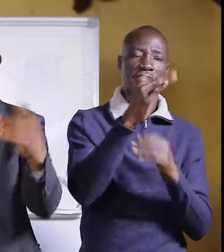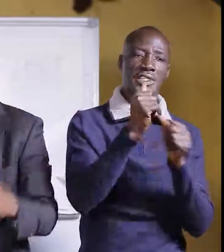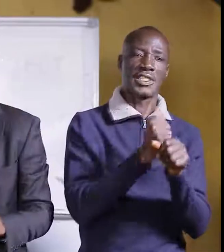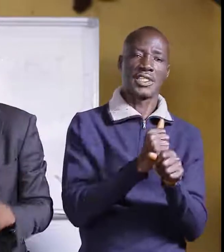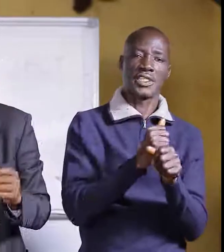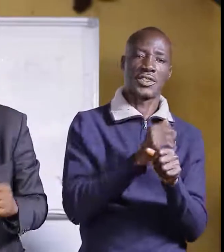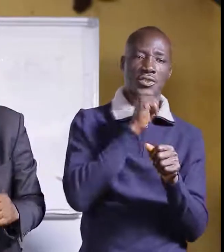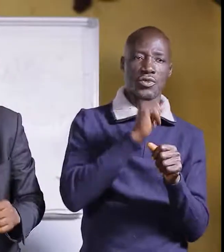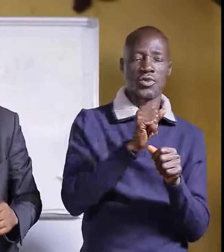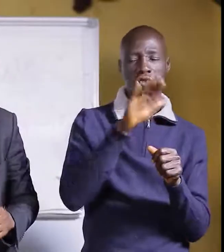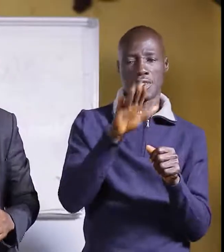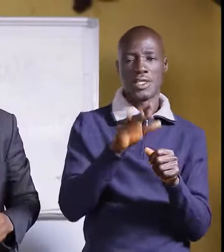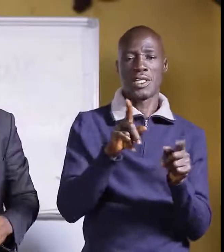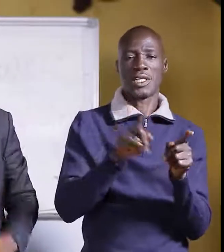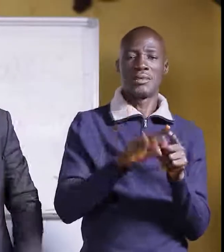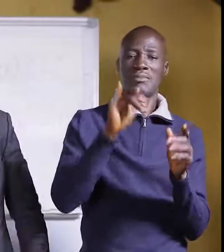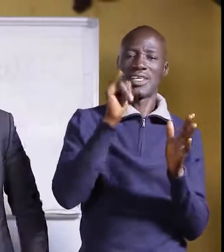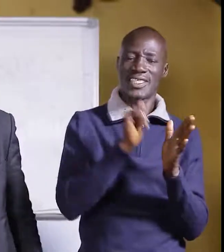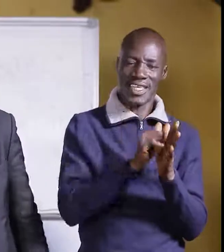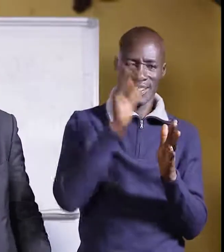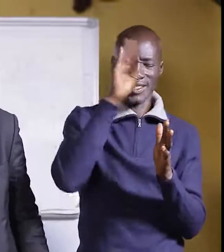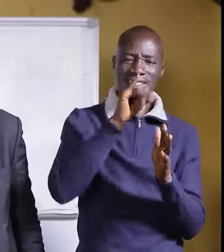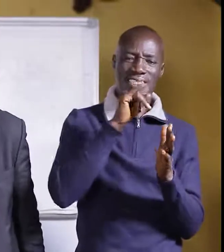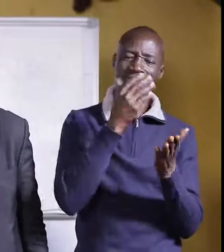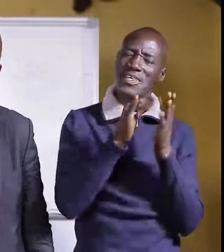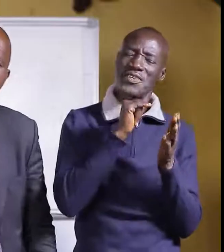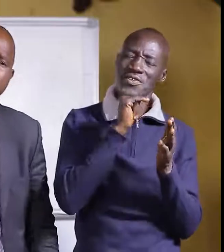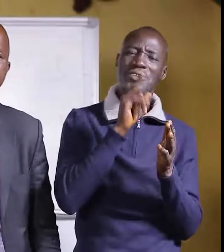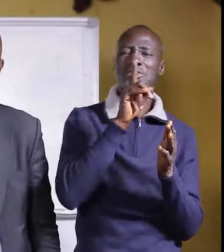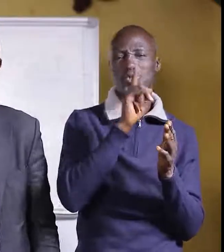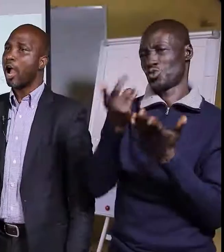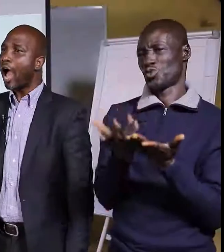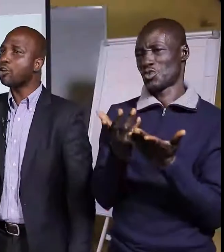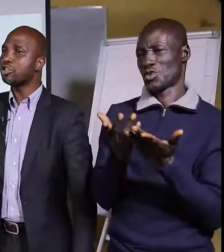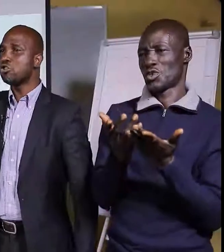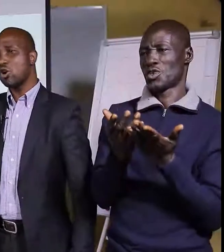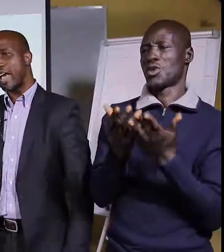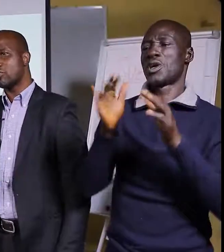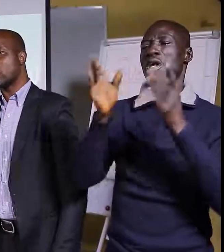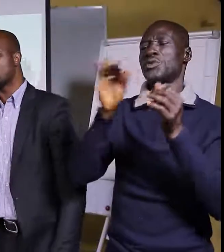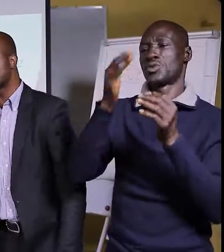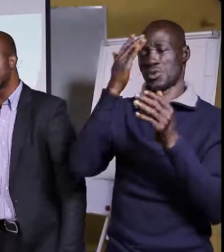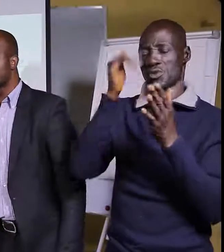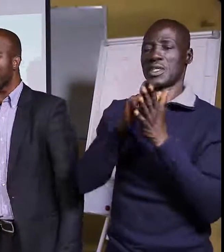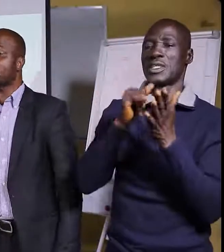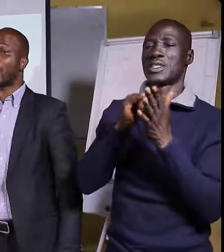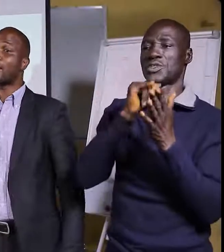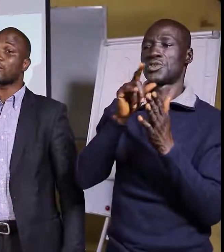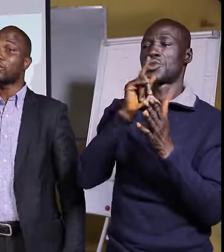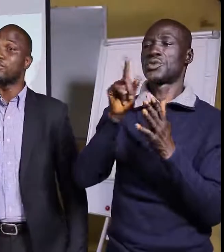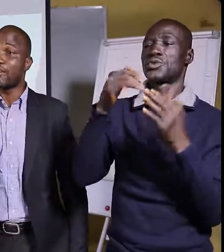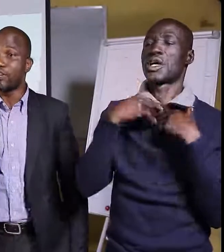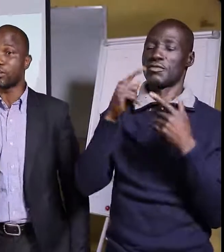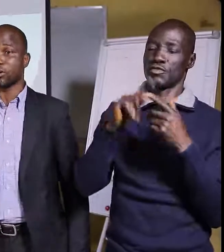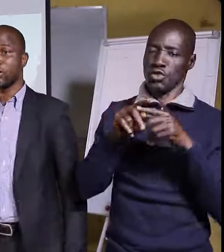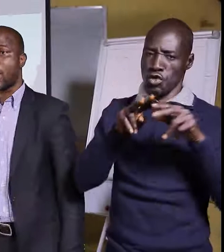his height. But that guess is might not actually be true. How do you know that it's not true? You have to carry out